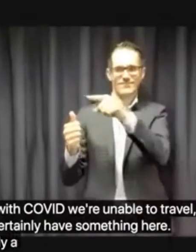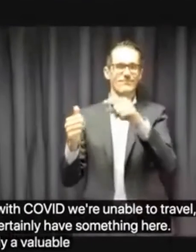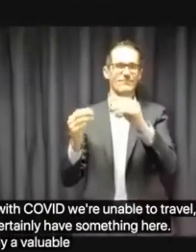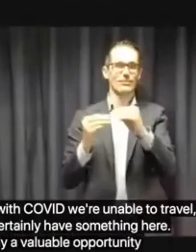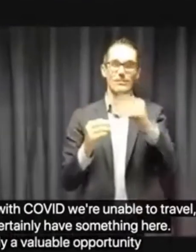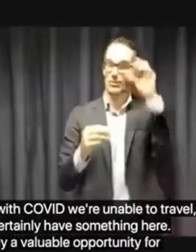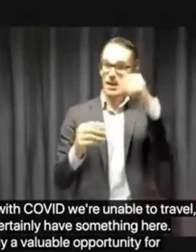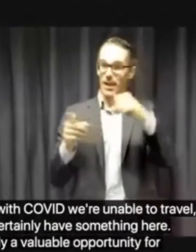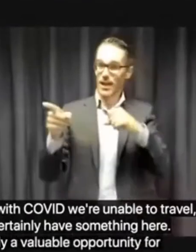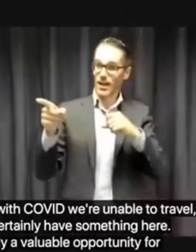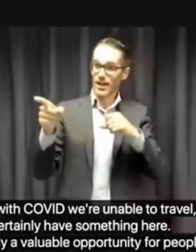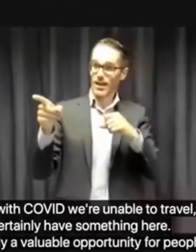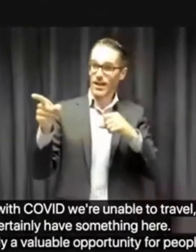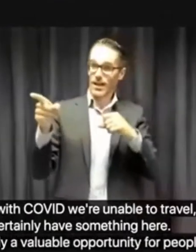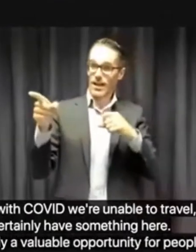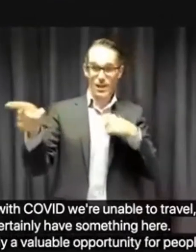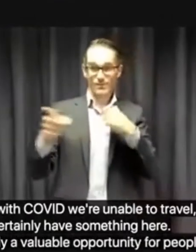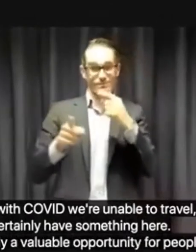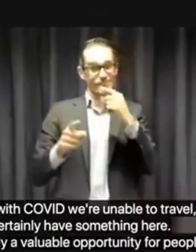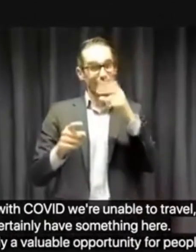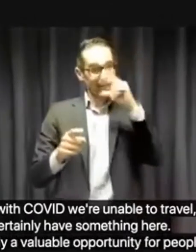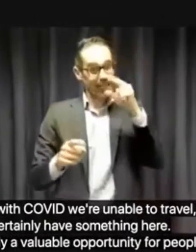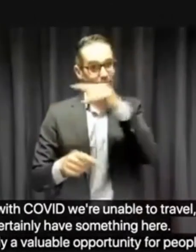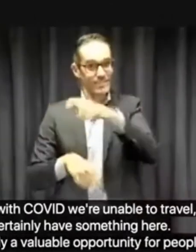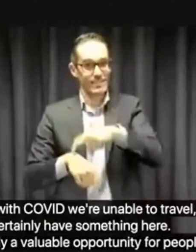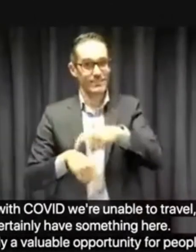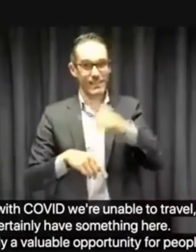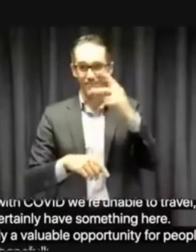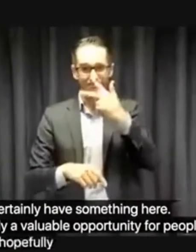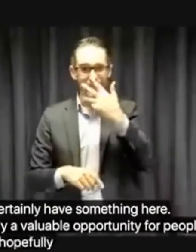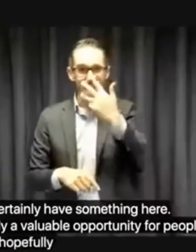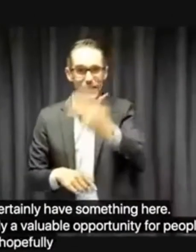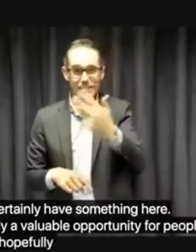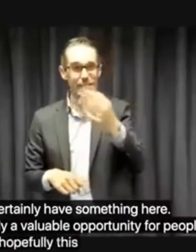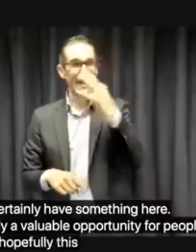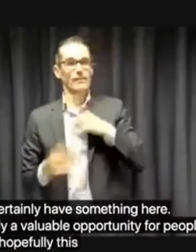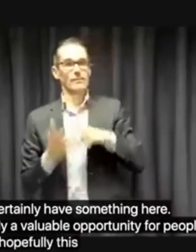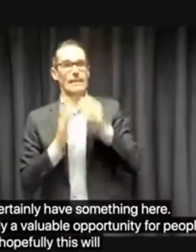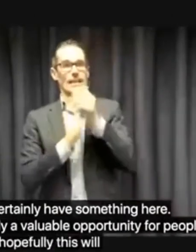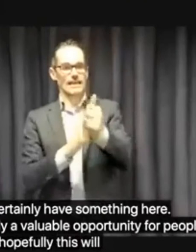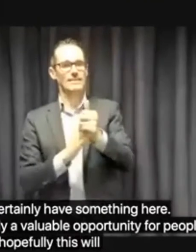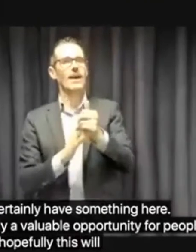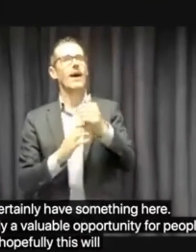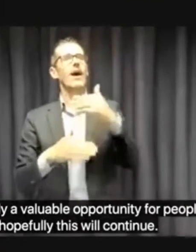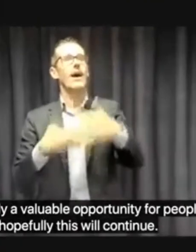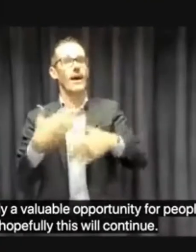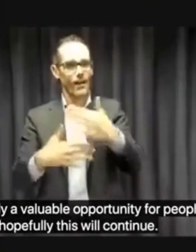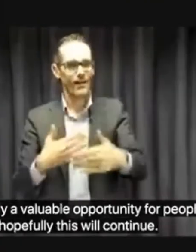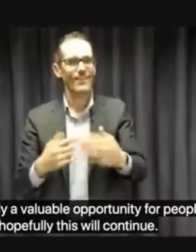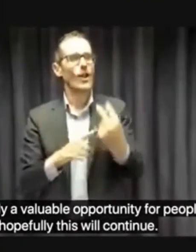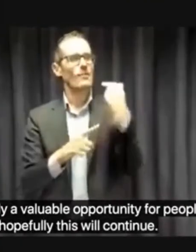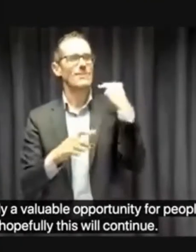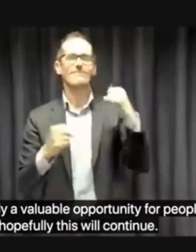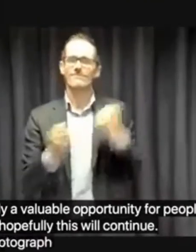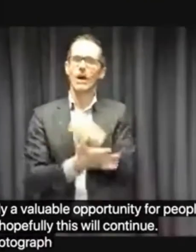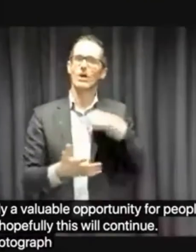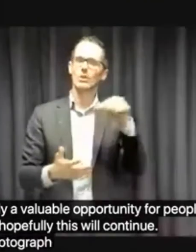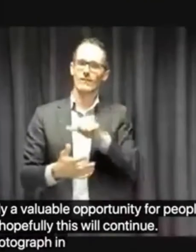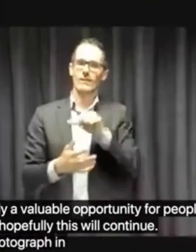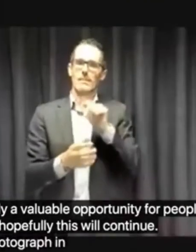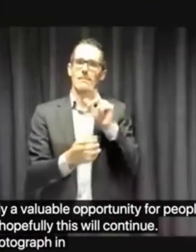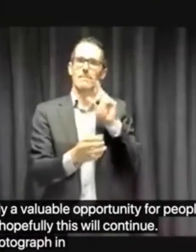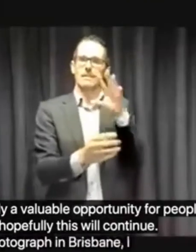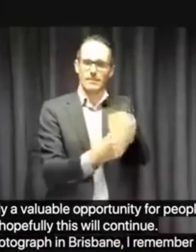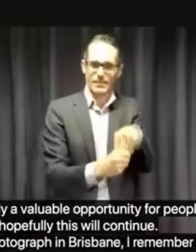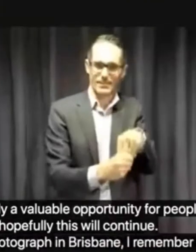will continue. And this photograph in Brisbane, I remember I was quite young at that age. I was about 19. I was asked to be a leader. And looking